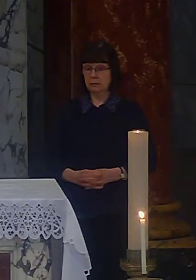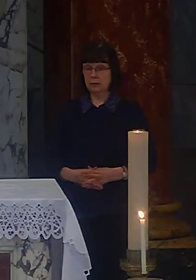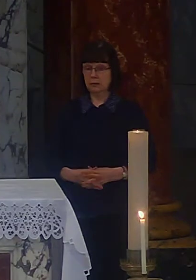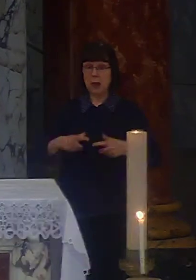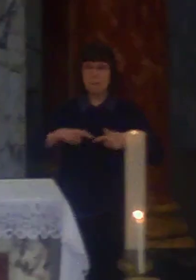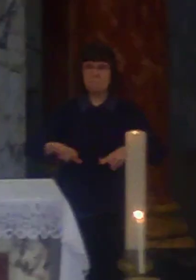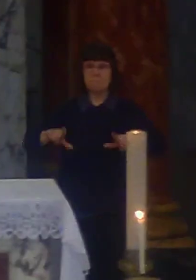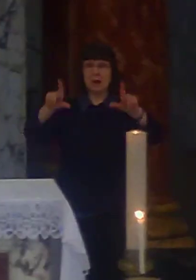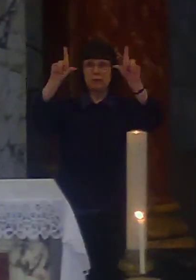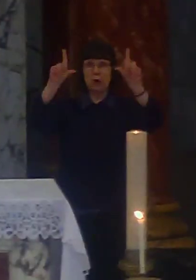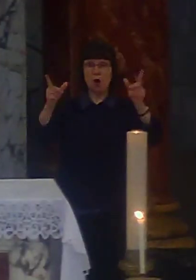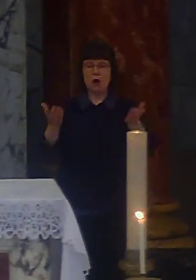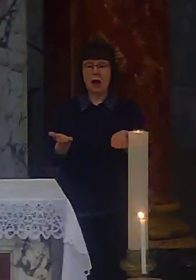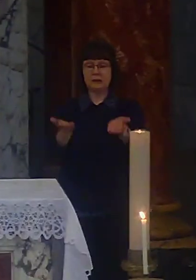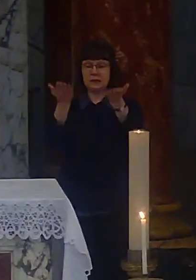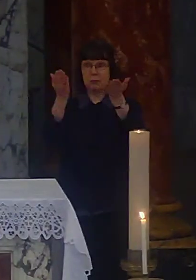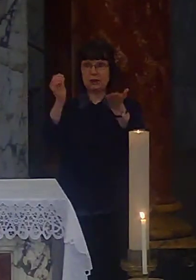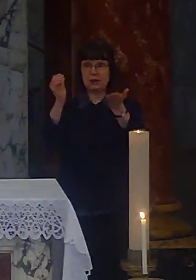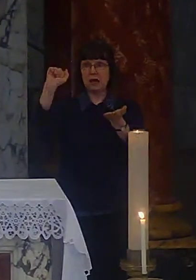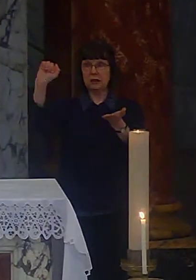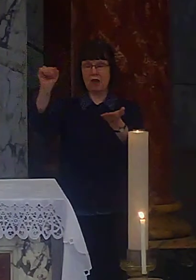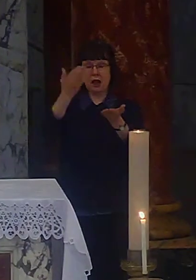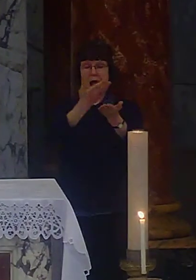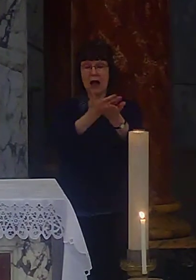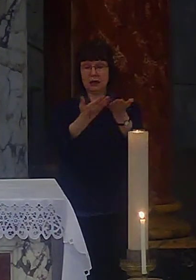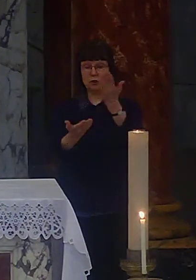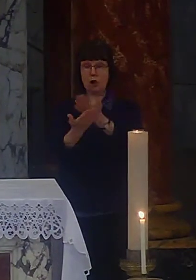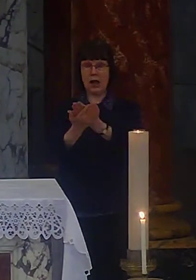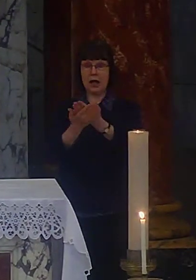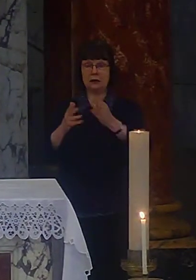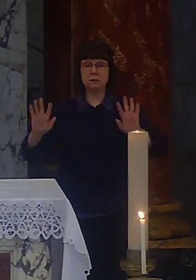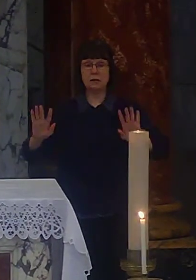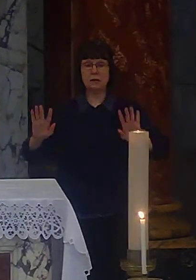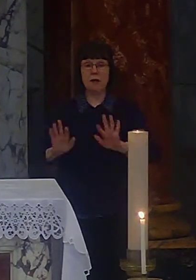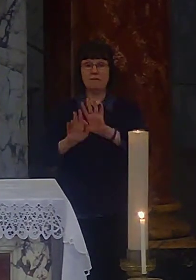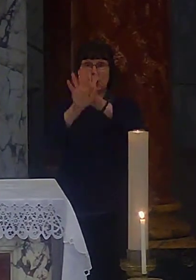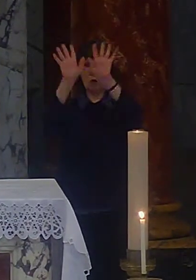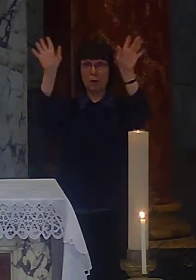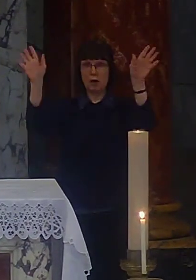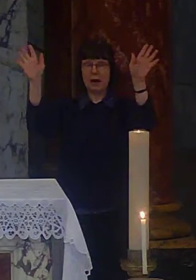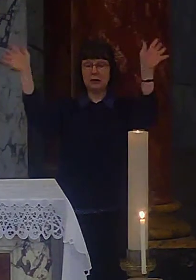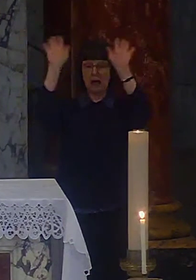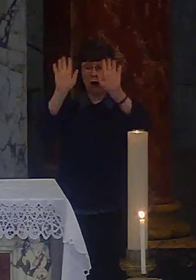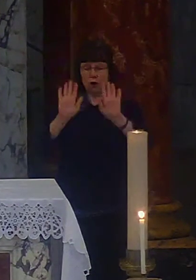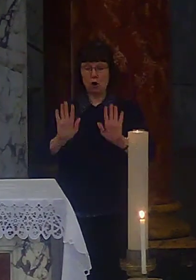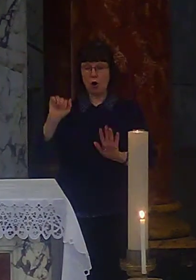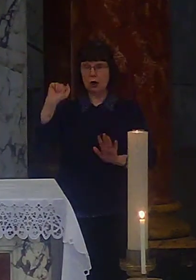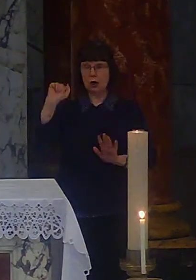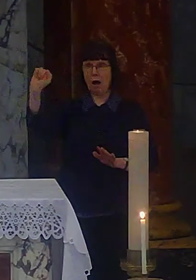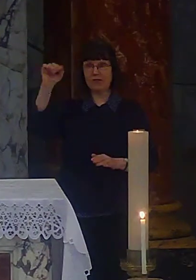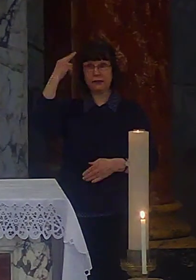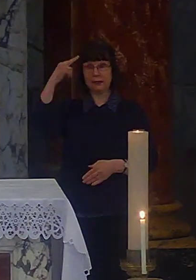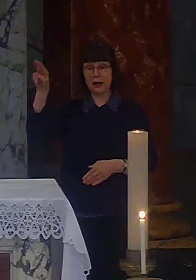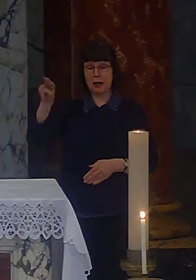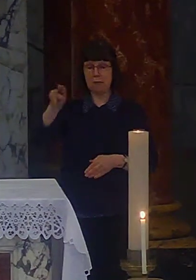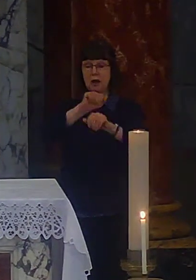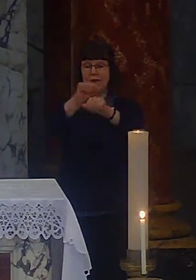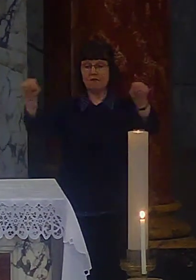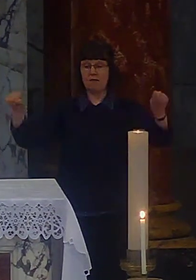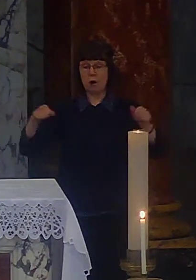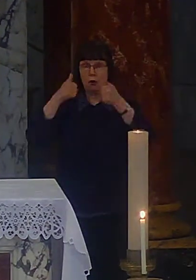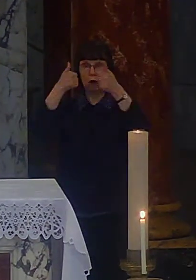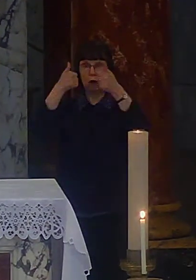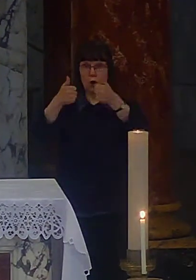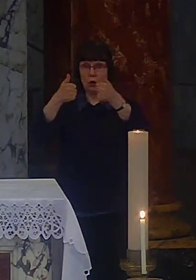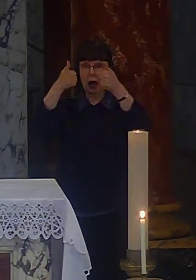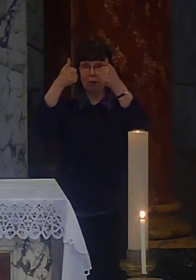Father. May the Lord accept the sacrifice at your hands for the praise and glory of his name, for our